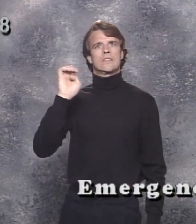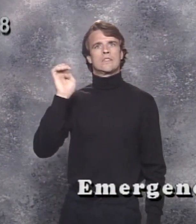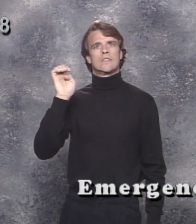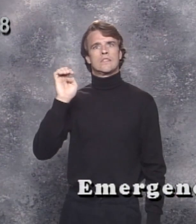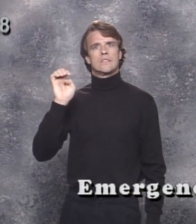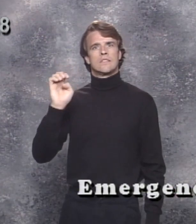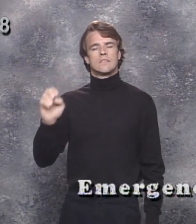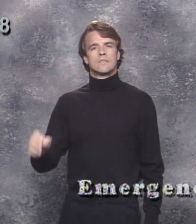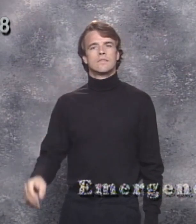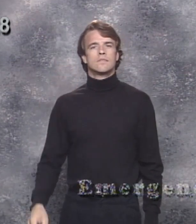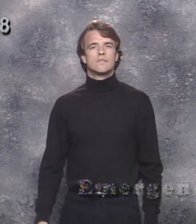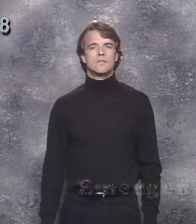Emergency.